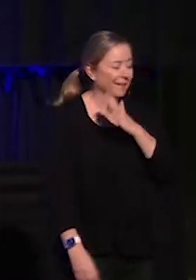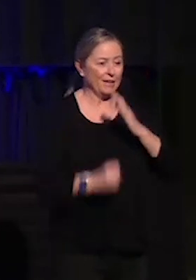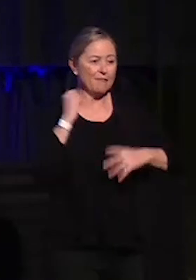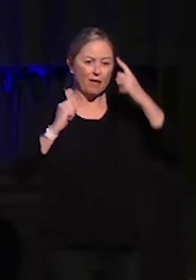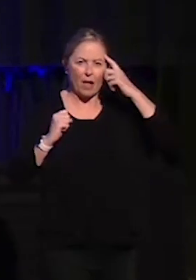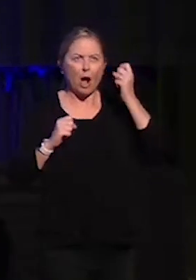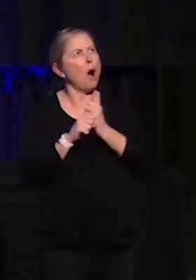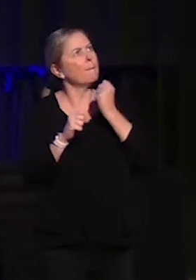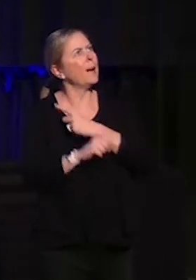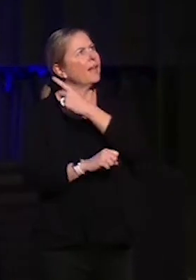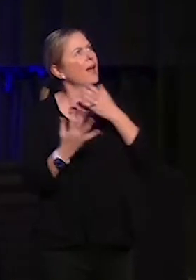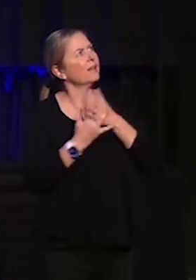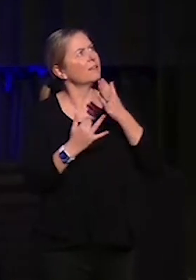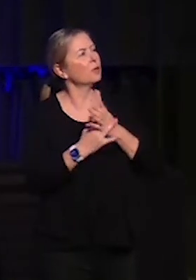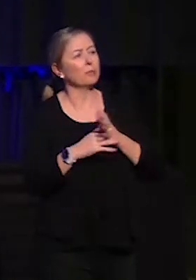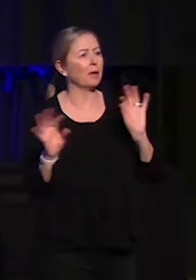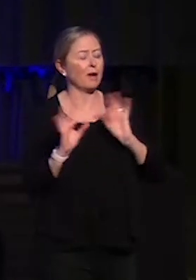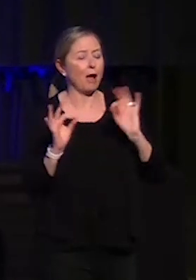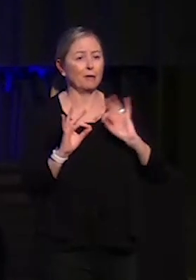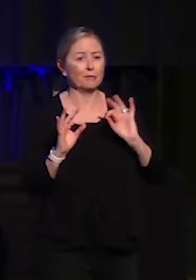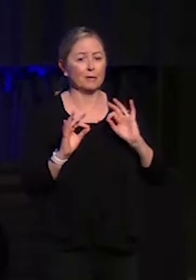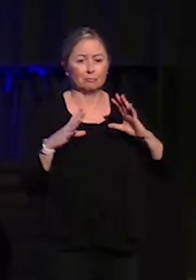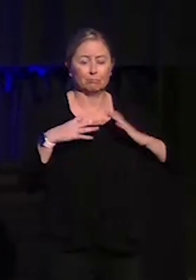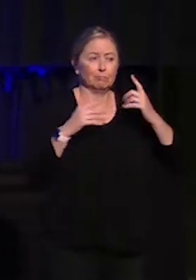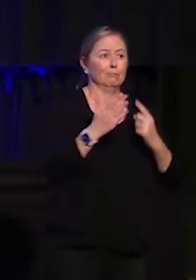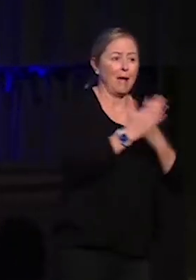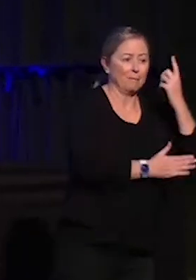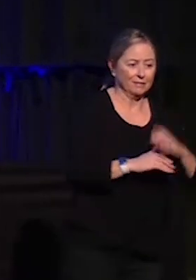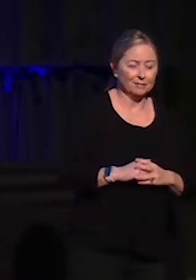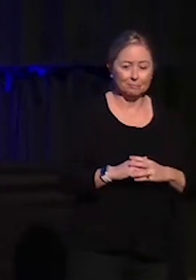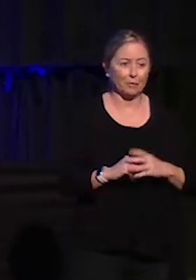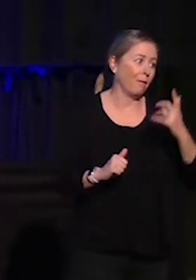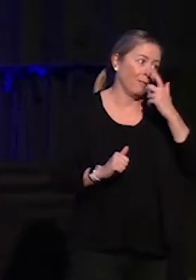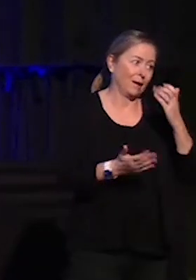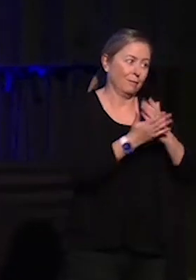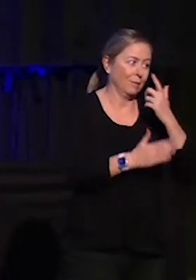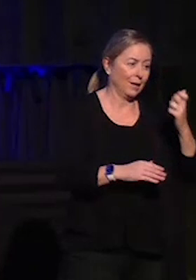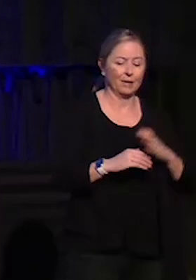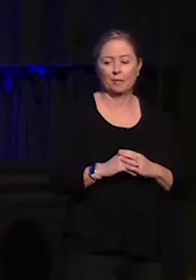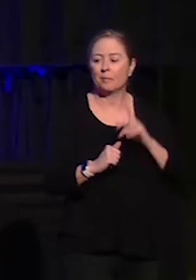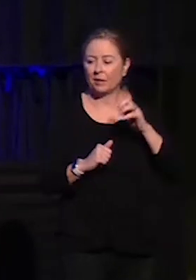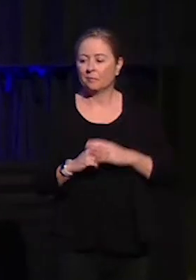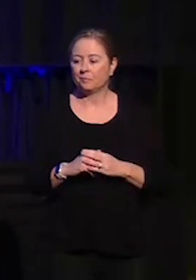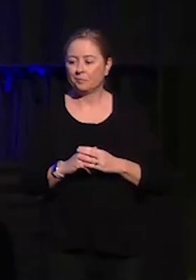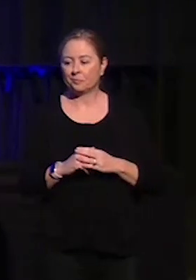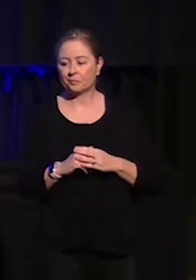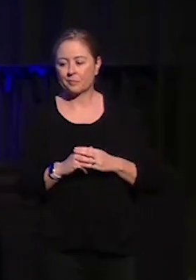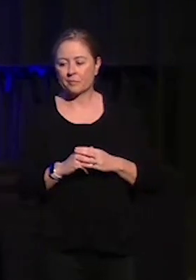feature out of this prompt, right? But it just so happens that by mapping